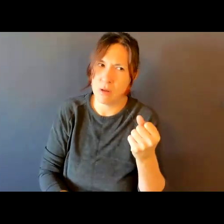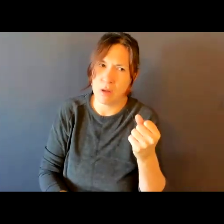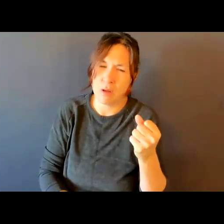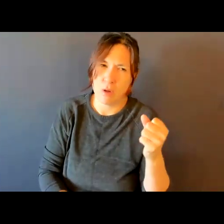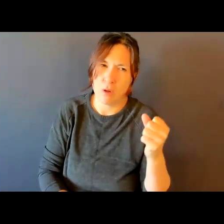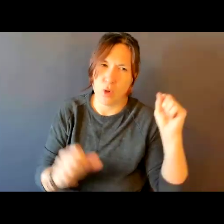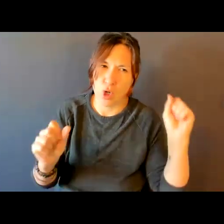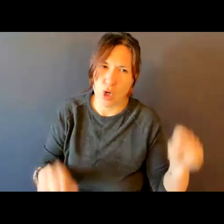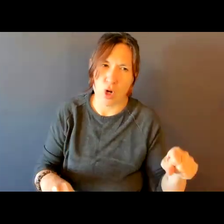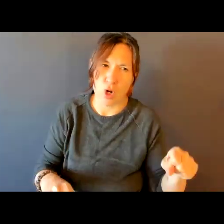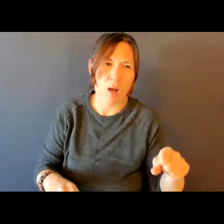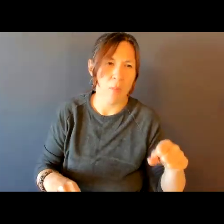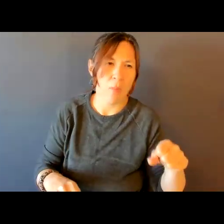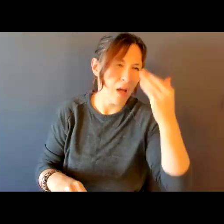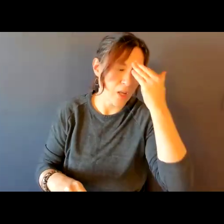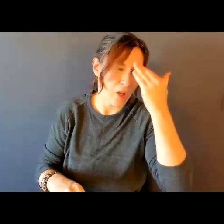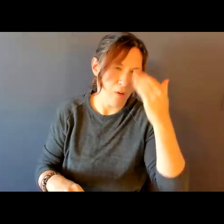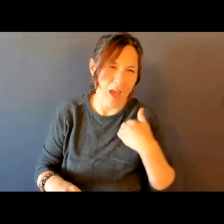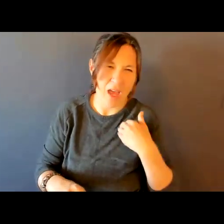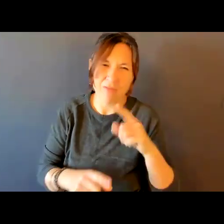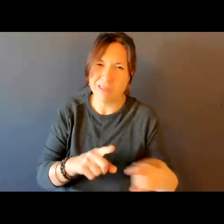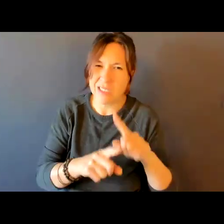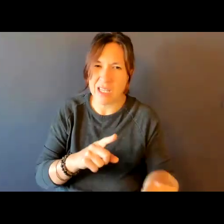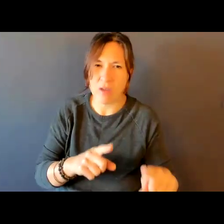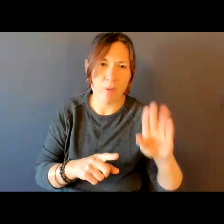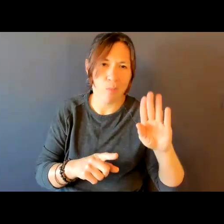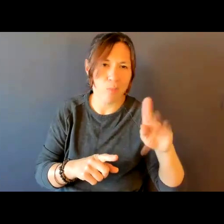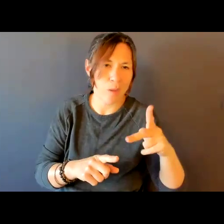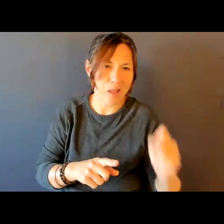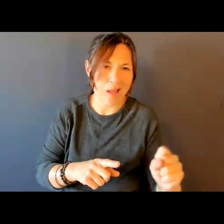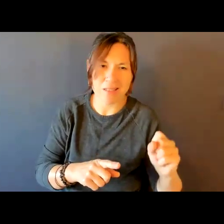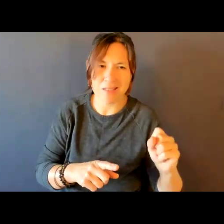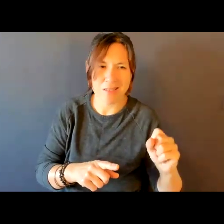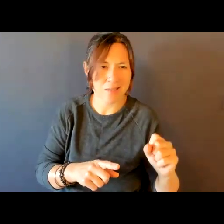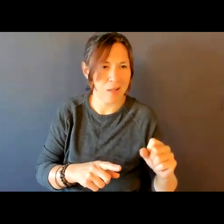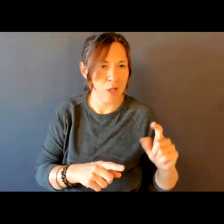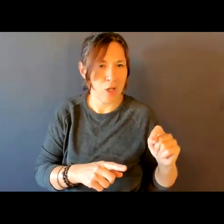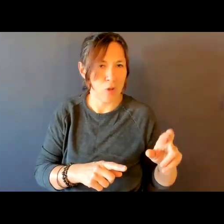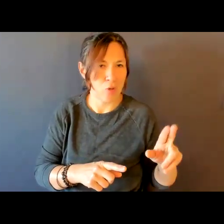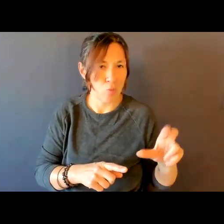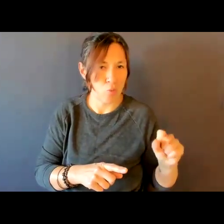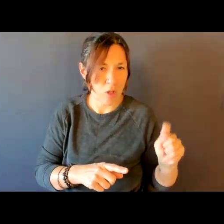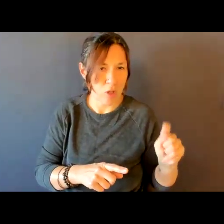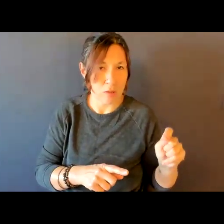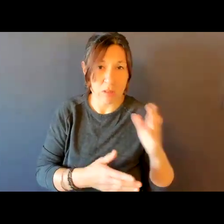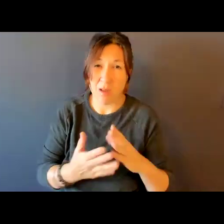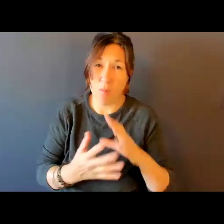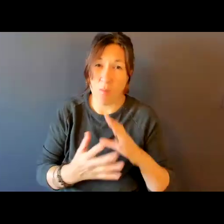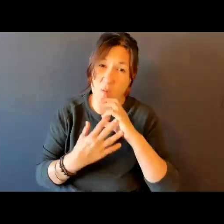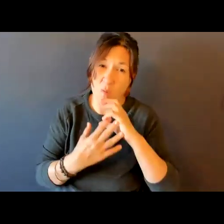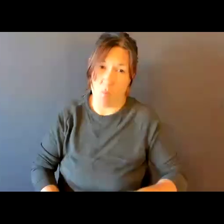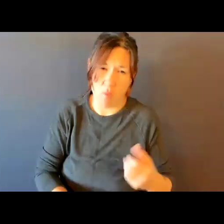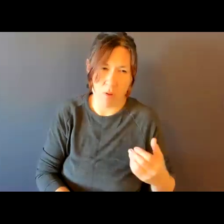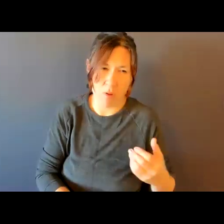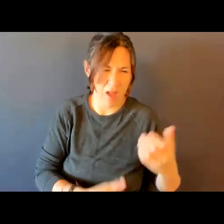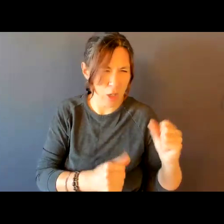we have actually a number of district trusts. I could pull the information up. Some of them quite old,